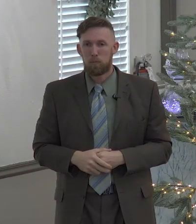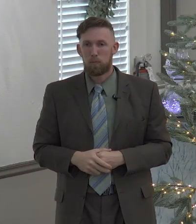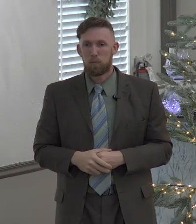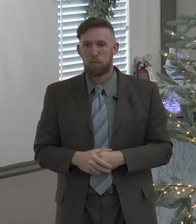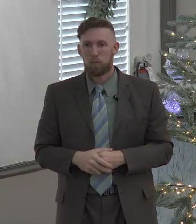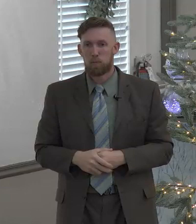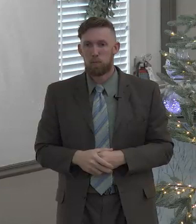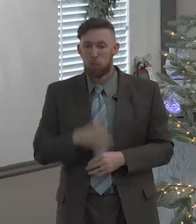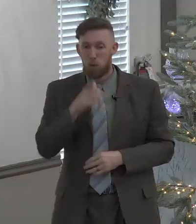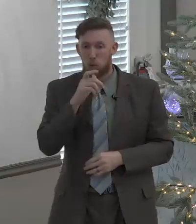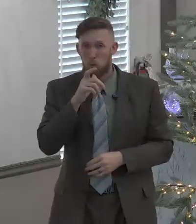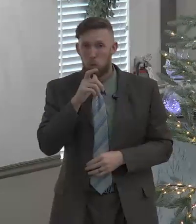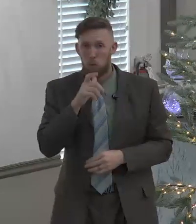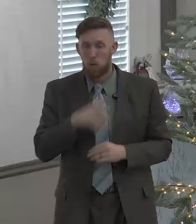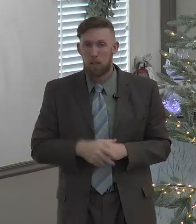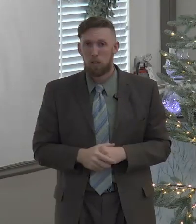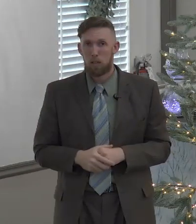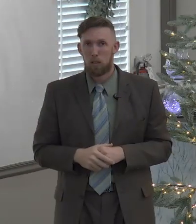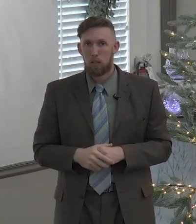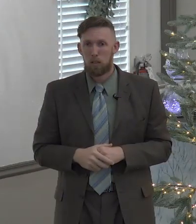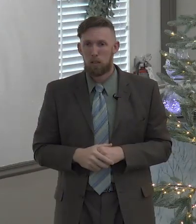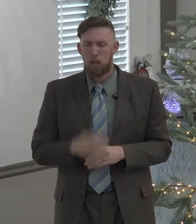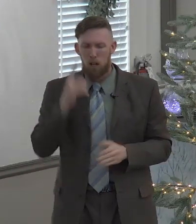Where are you hanging your hat today?